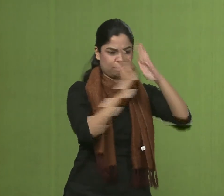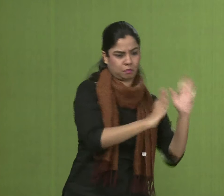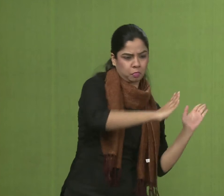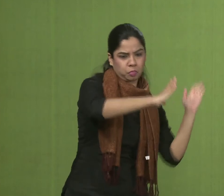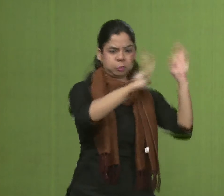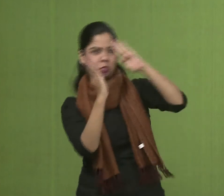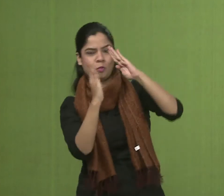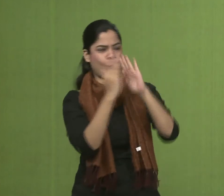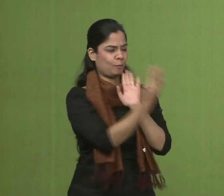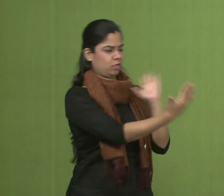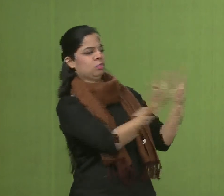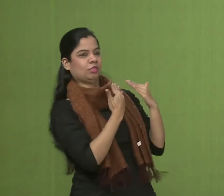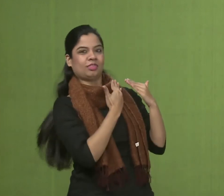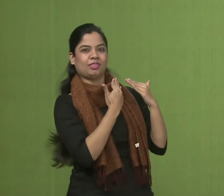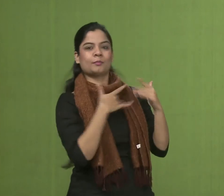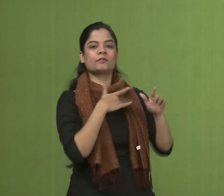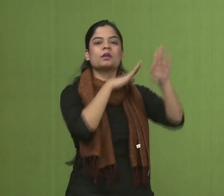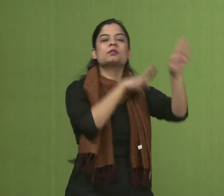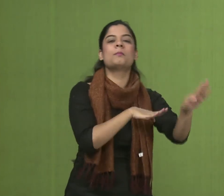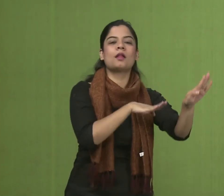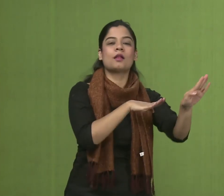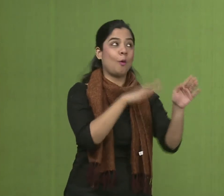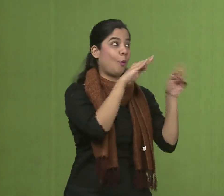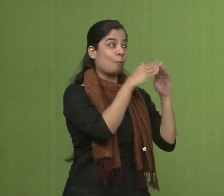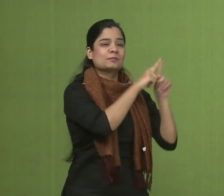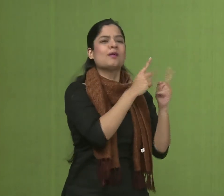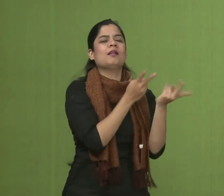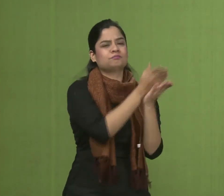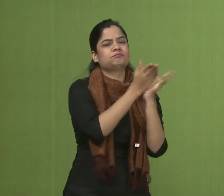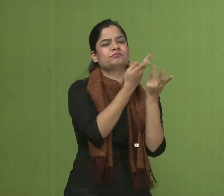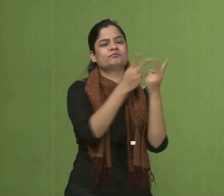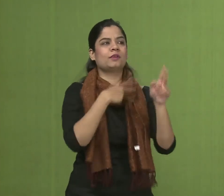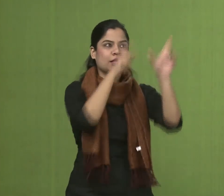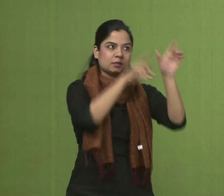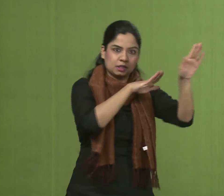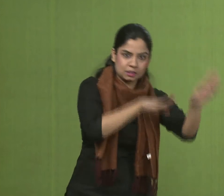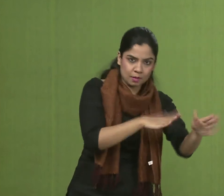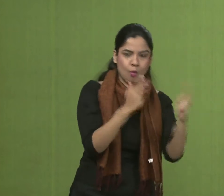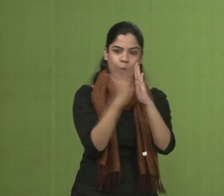on each other. We can depend on a person. So, anything that is controlled or determined by.